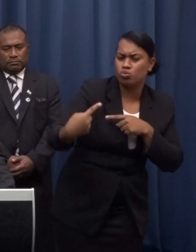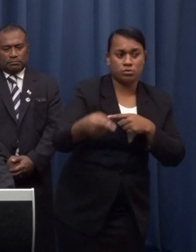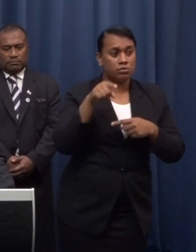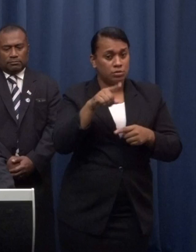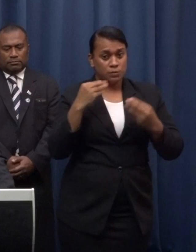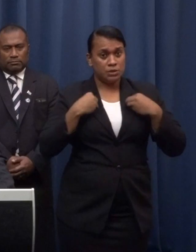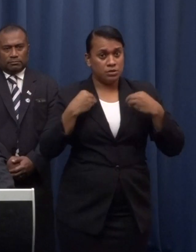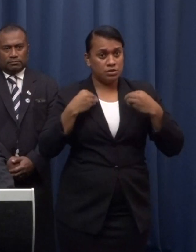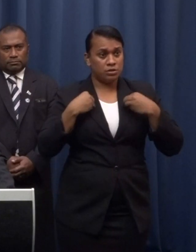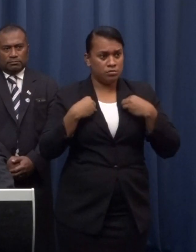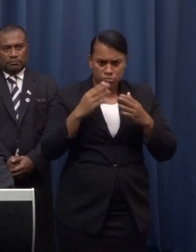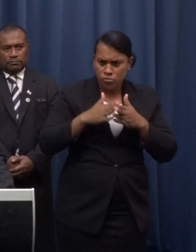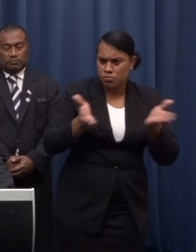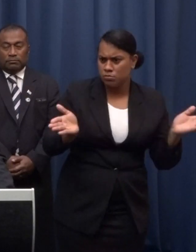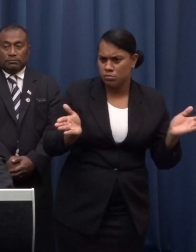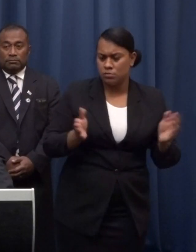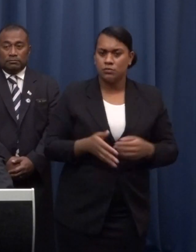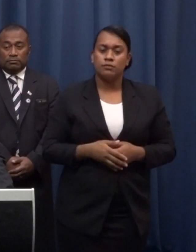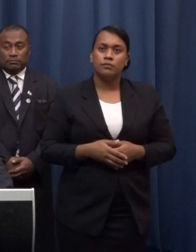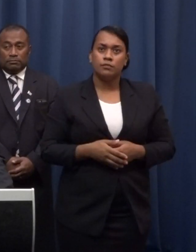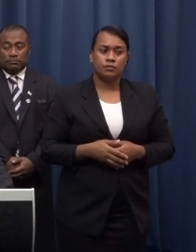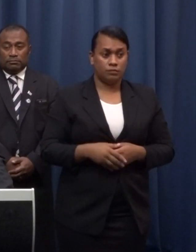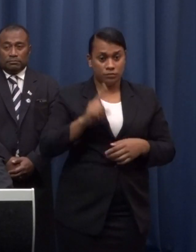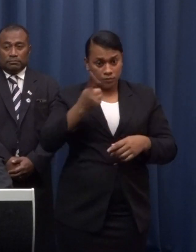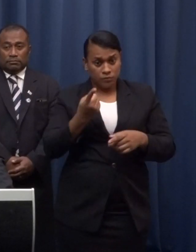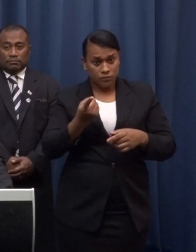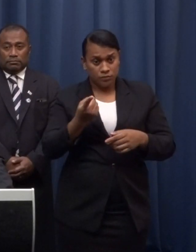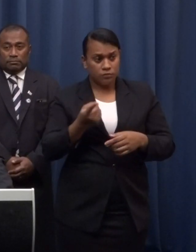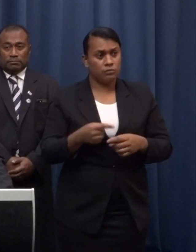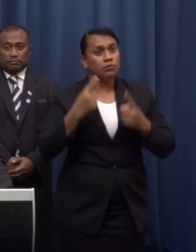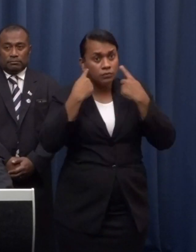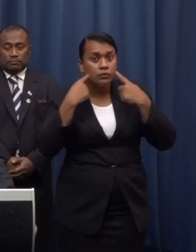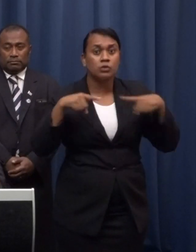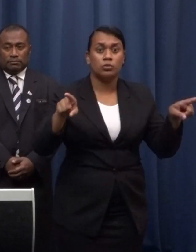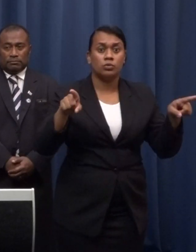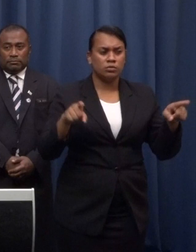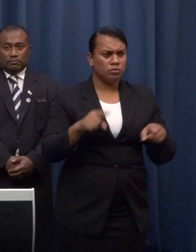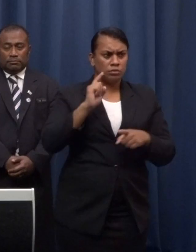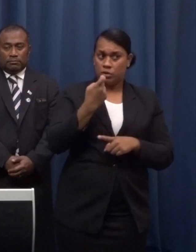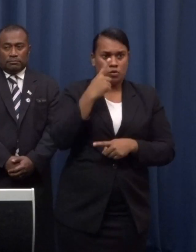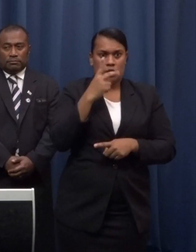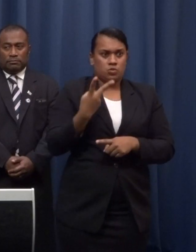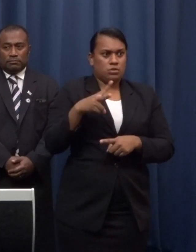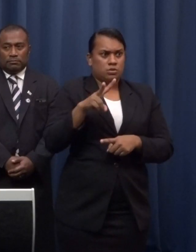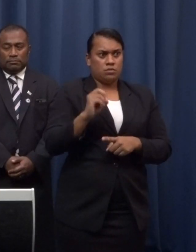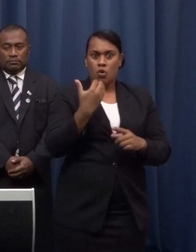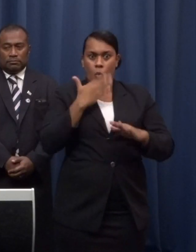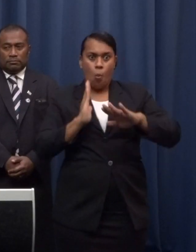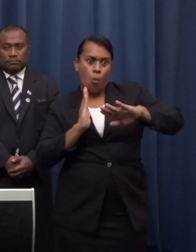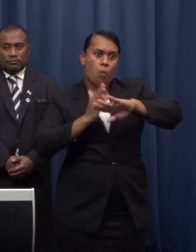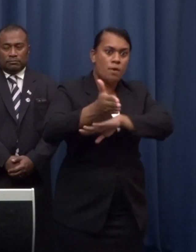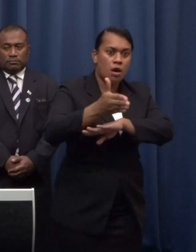businesses. There has been, for example, however, an announcement made that you cannot be gathering of 20 people or more, but this does not apply